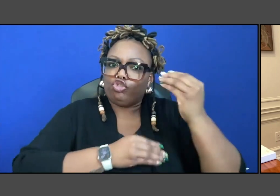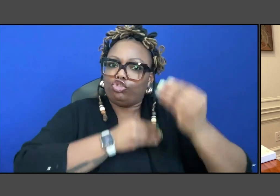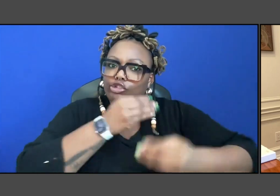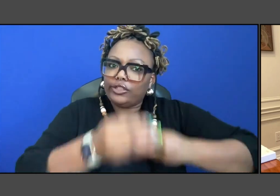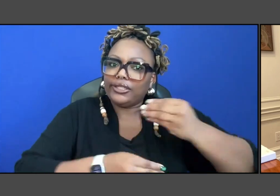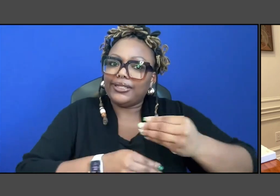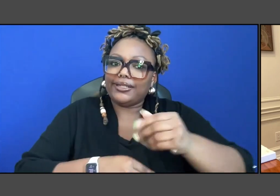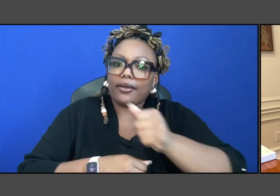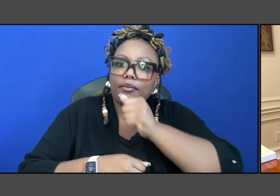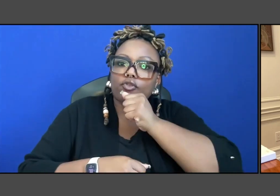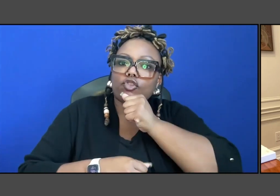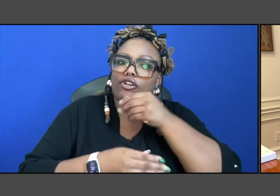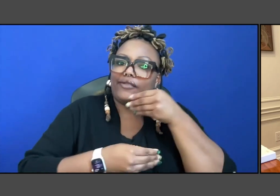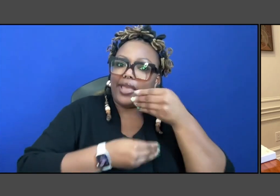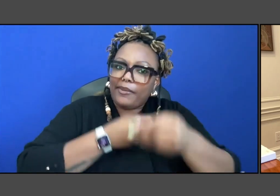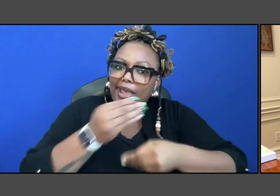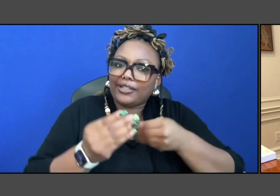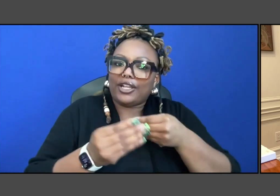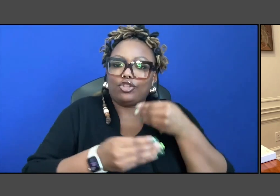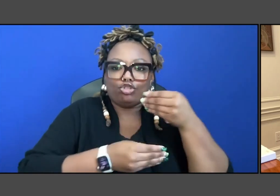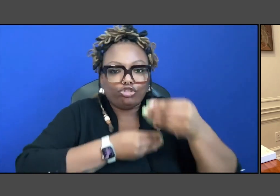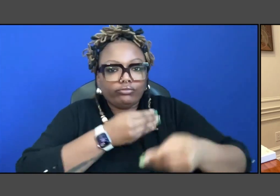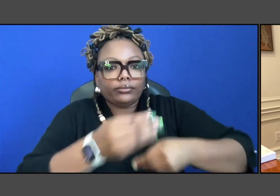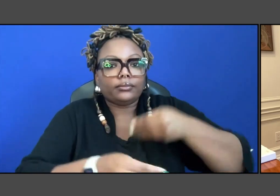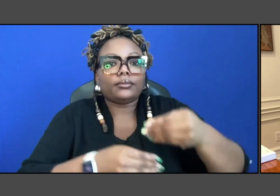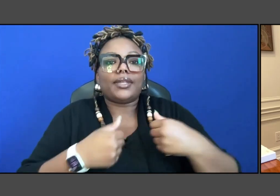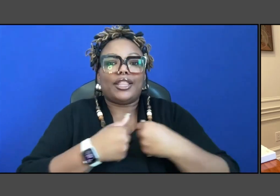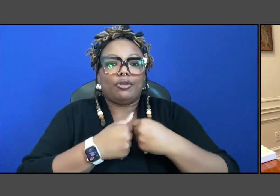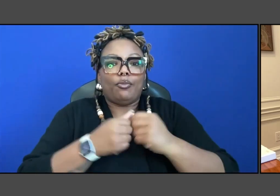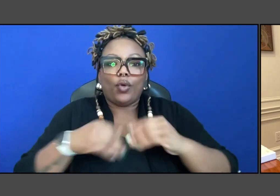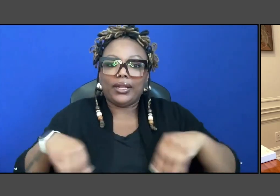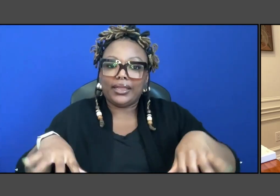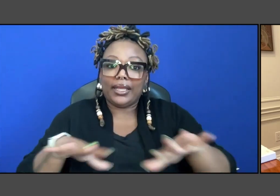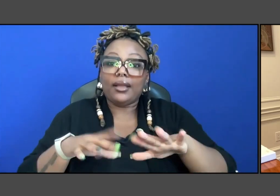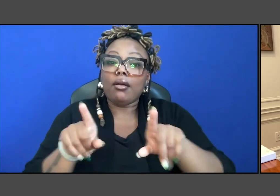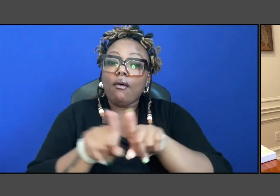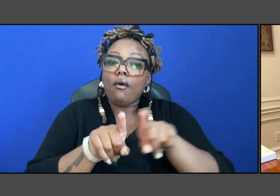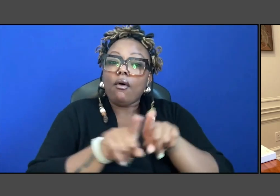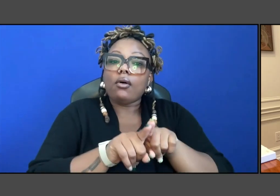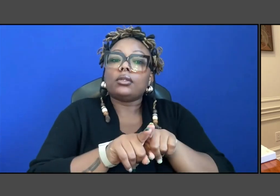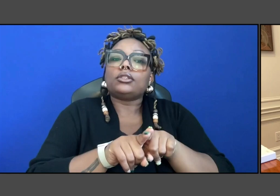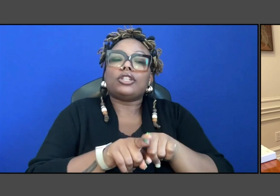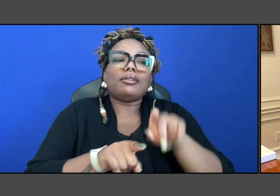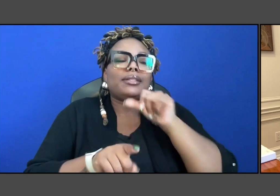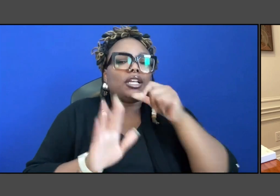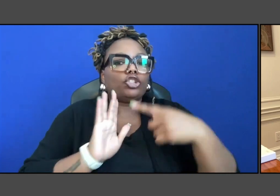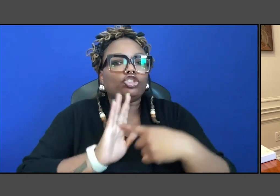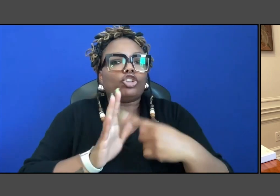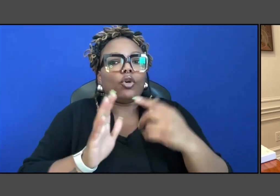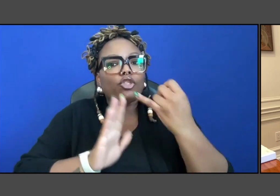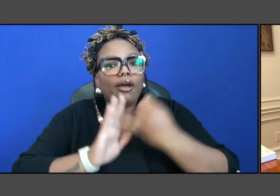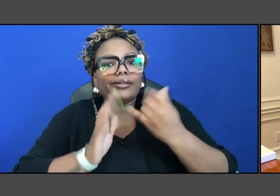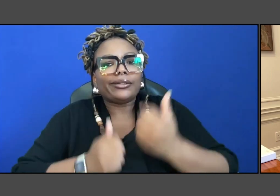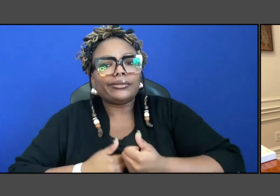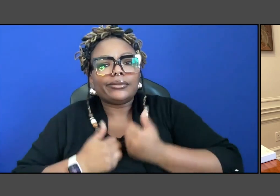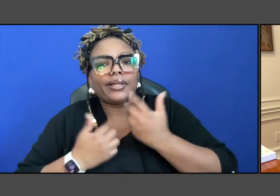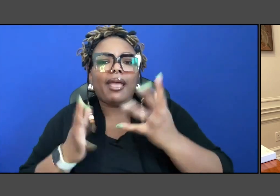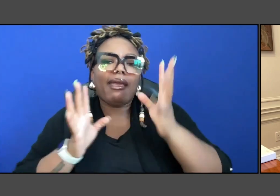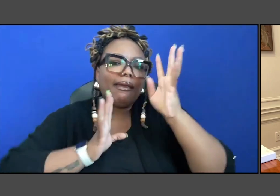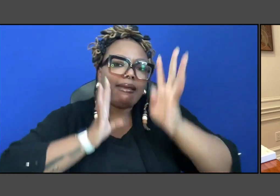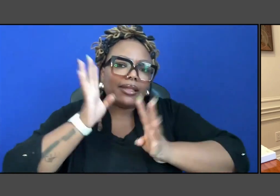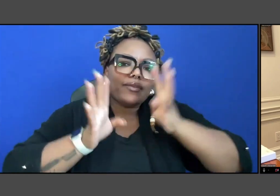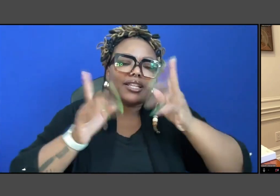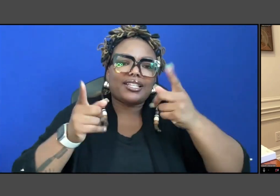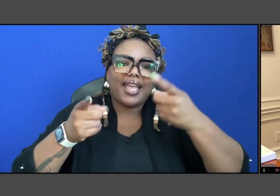passed down through generations in the Borderlands, and undernarrates the artistic expression and innovation taking place